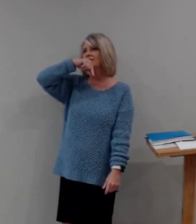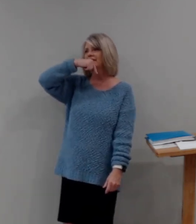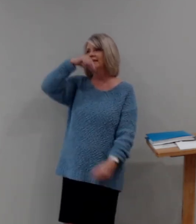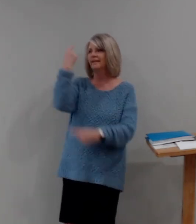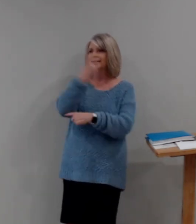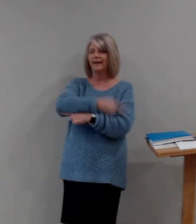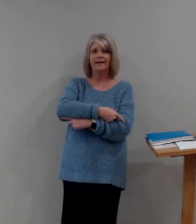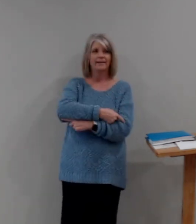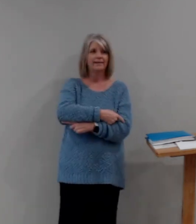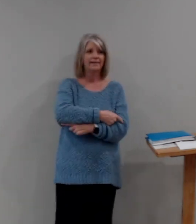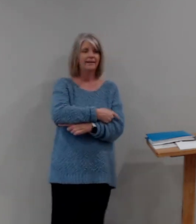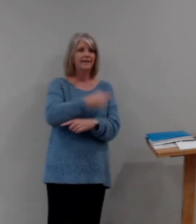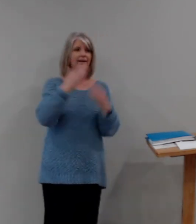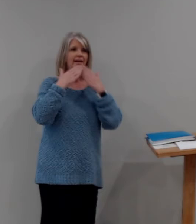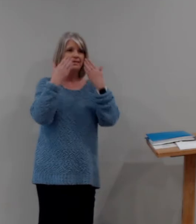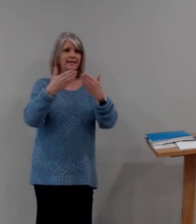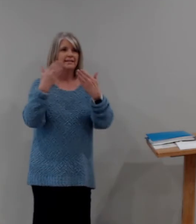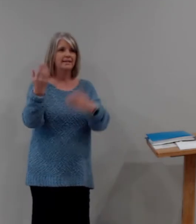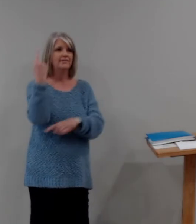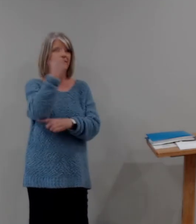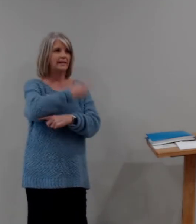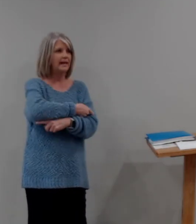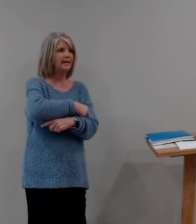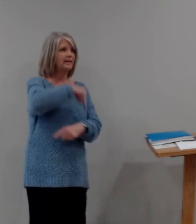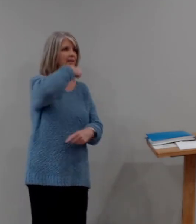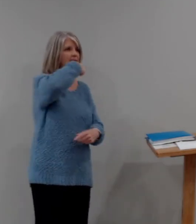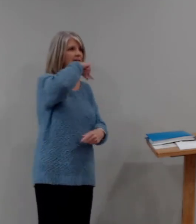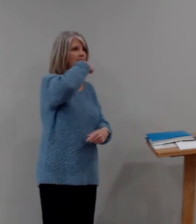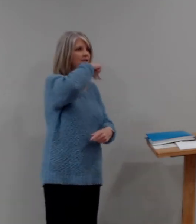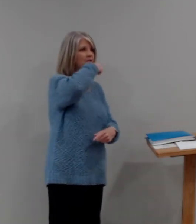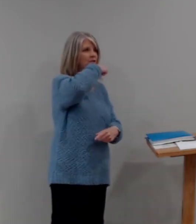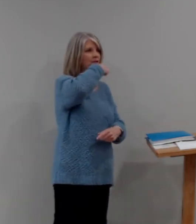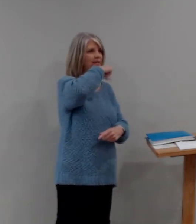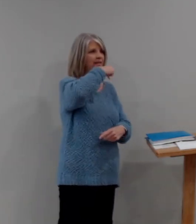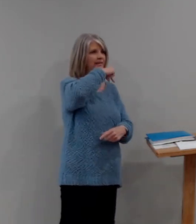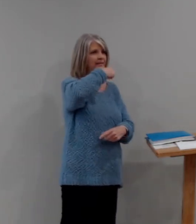Turkey Day. Thanksgiving Day. Turkey.